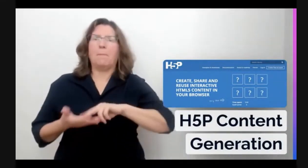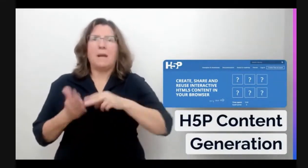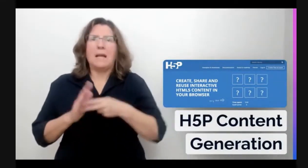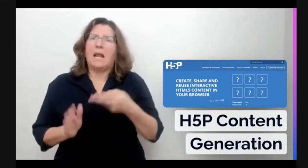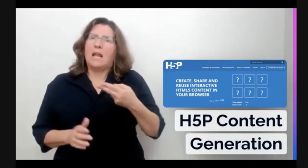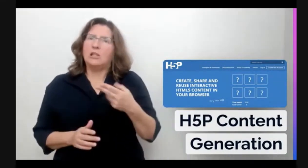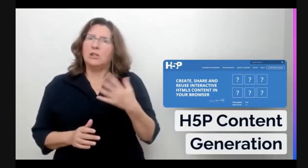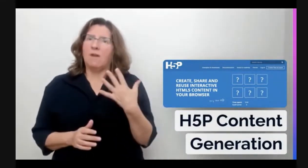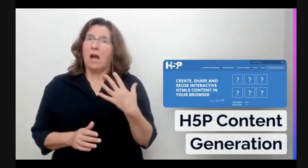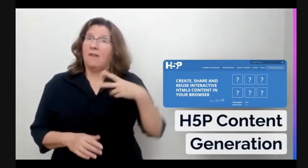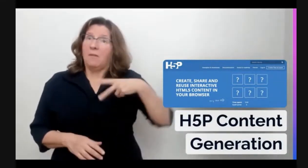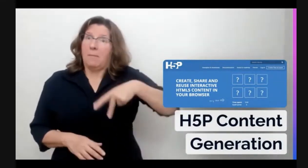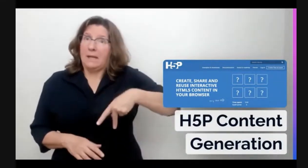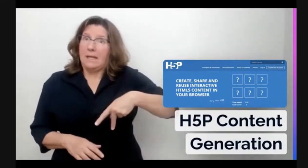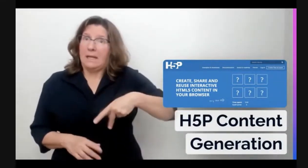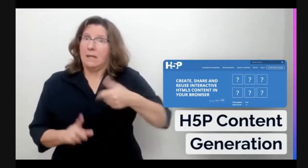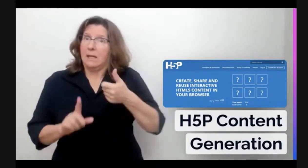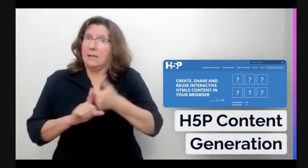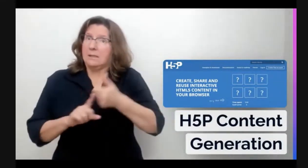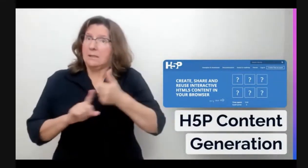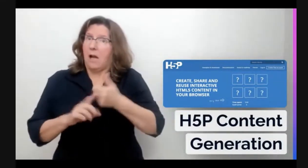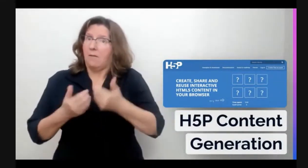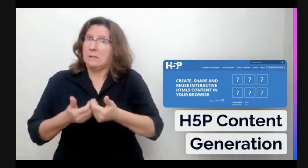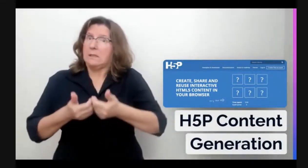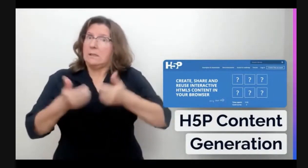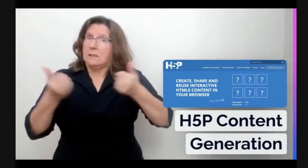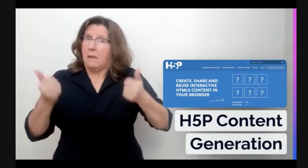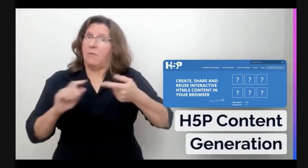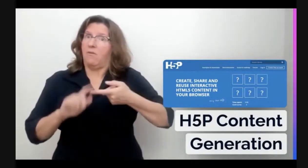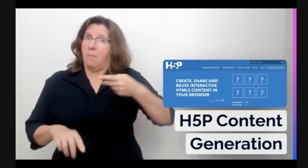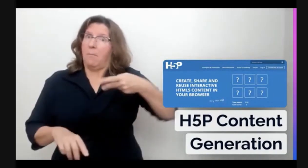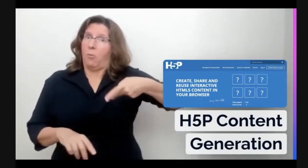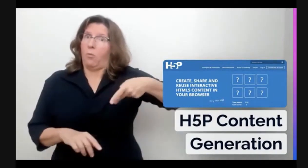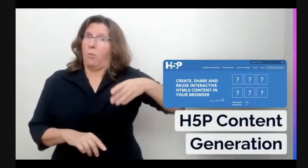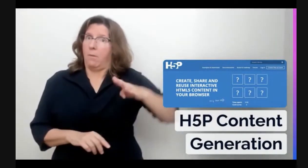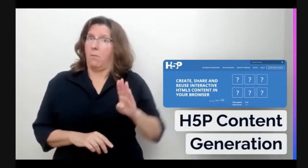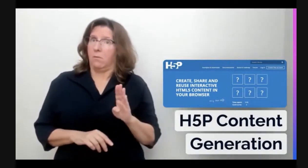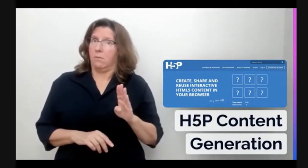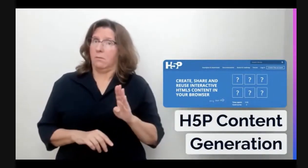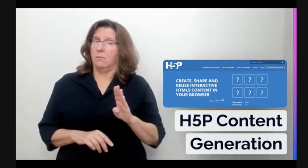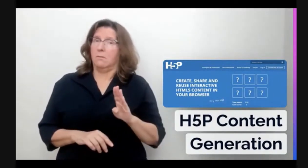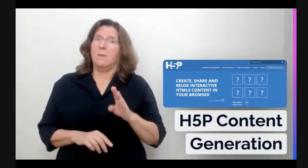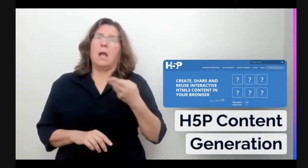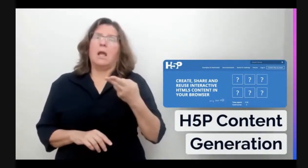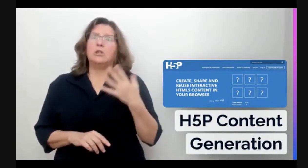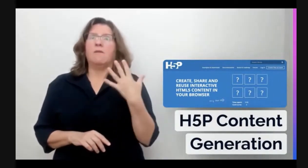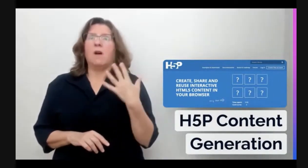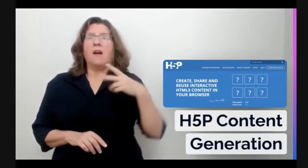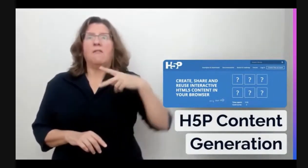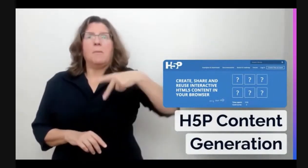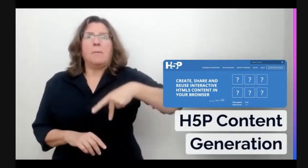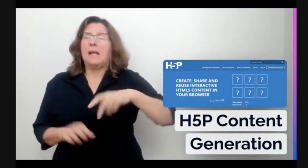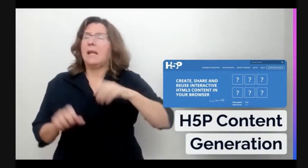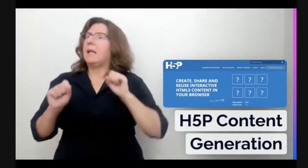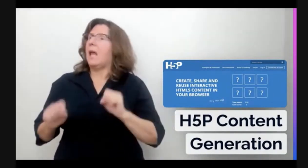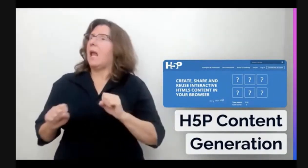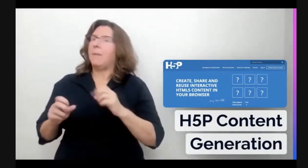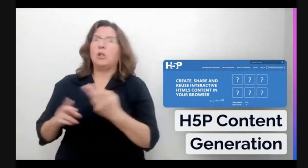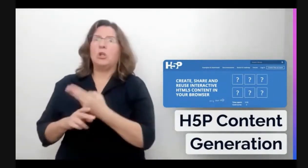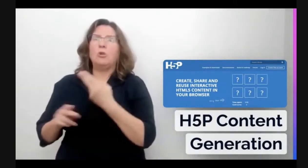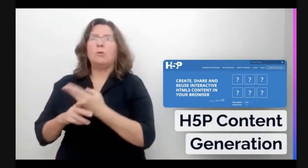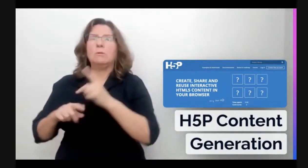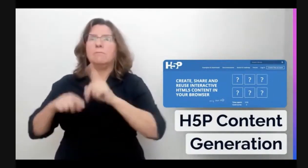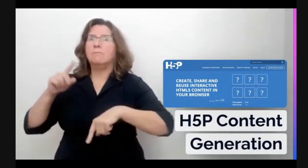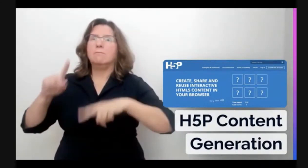So what does that mean exactly? First, you must understand that H5P is a